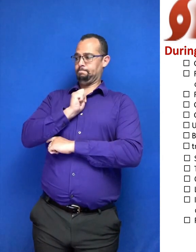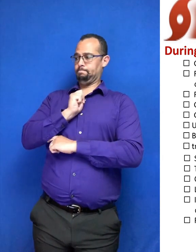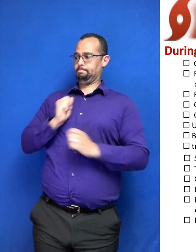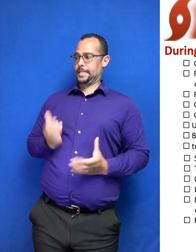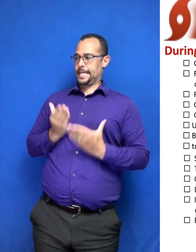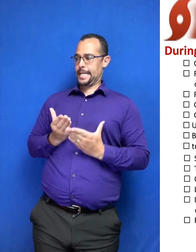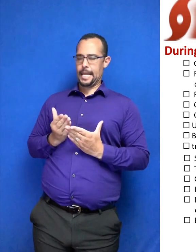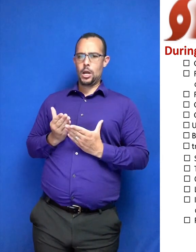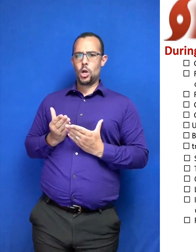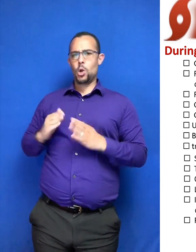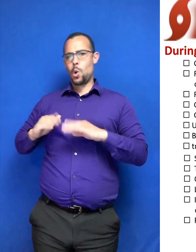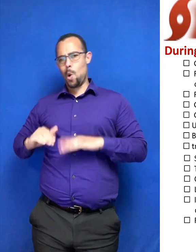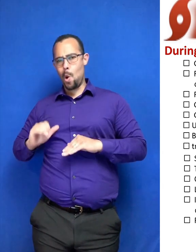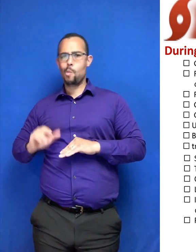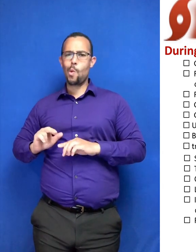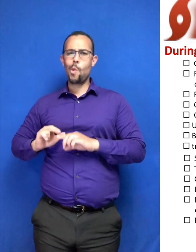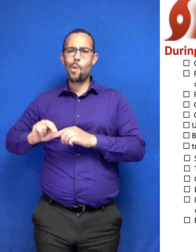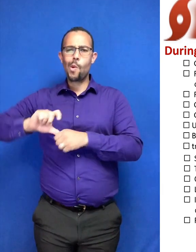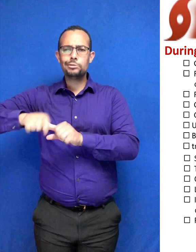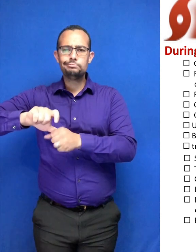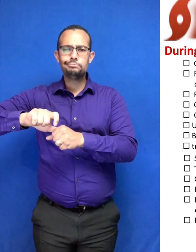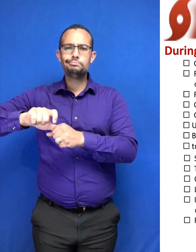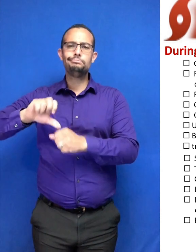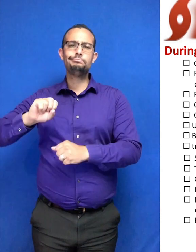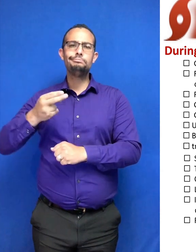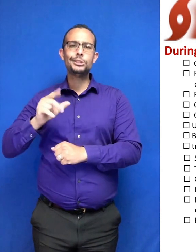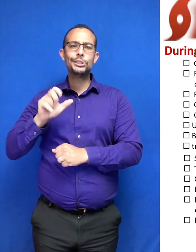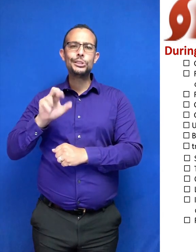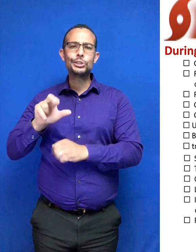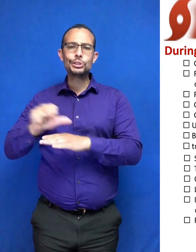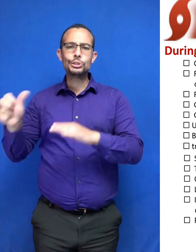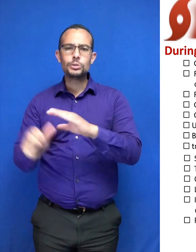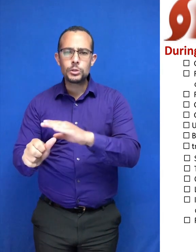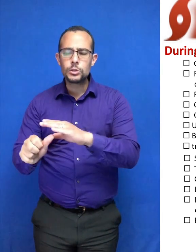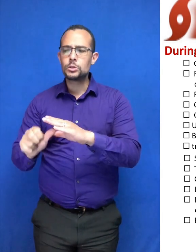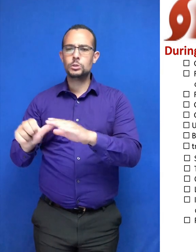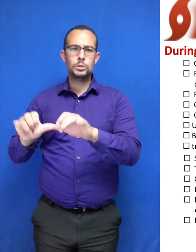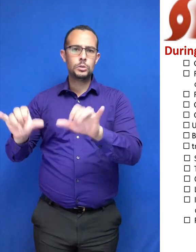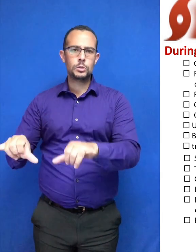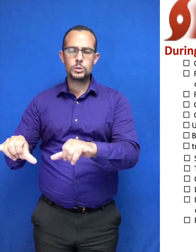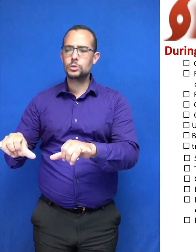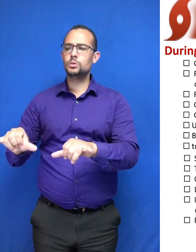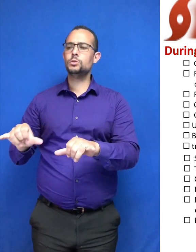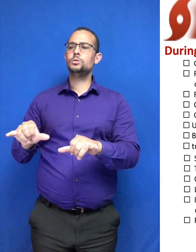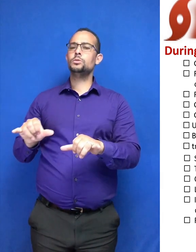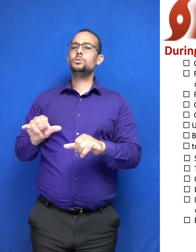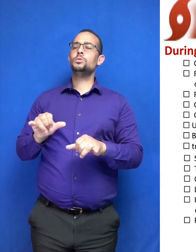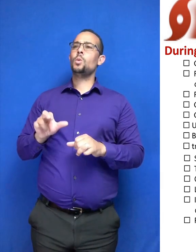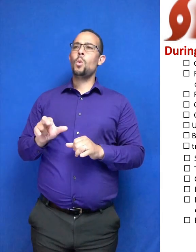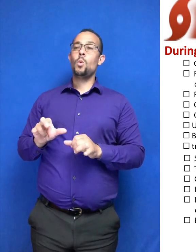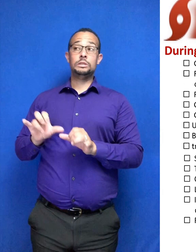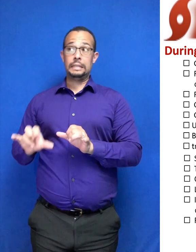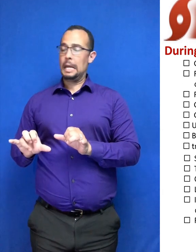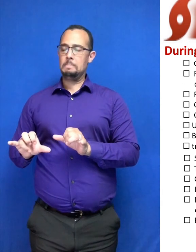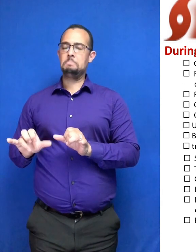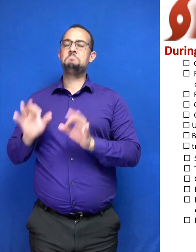local shelter, or evacuate. If those are the orders regionally, you can evacuate even without an